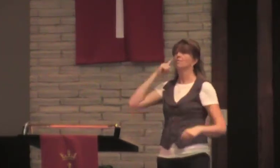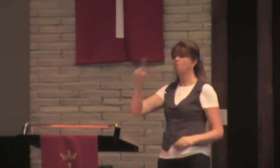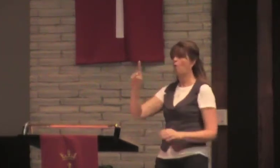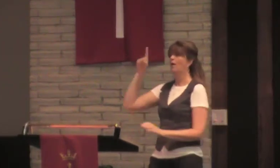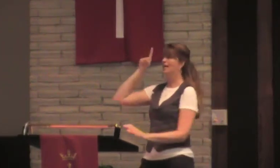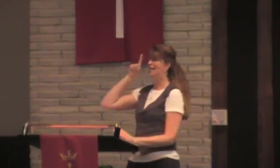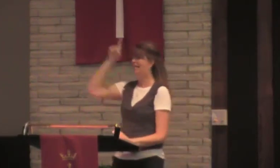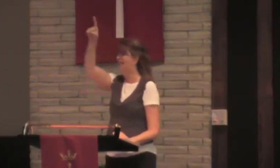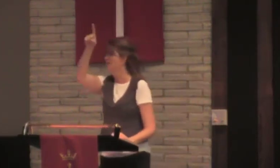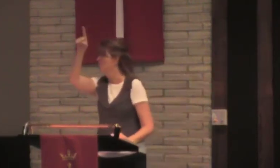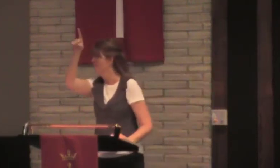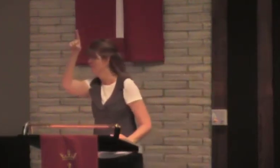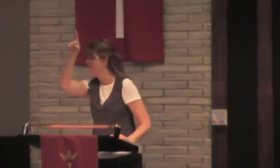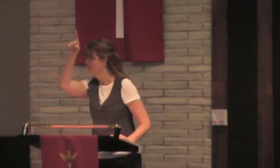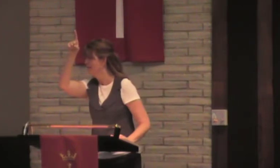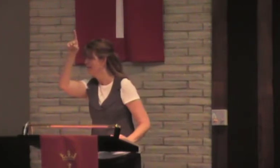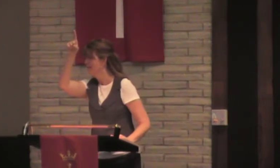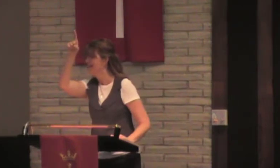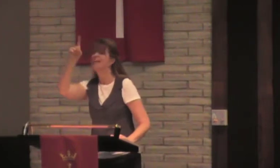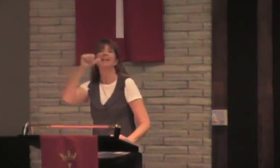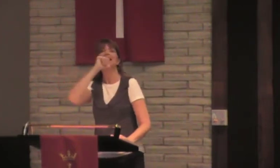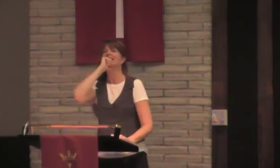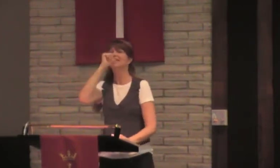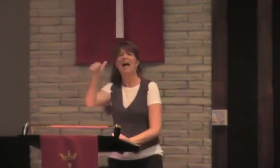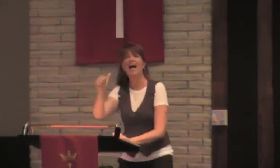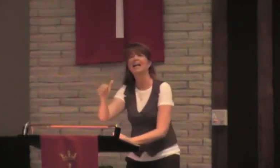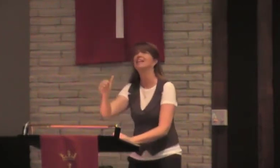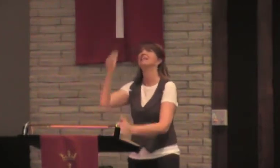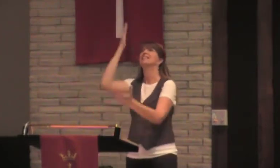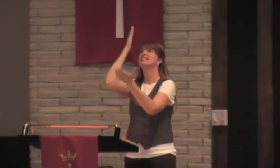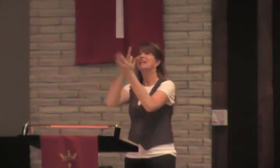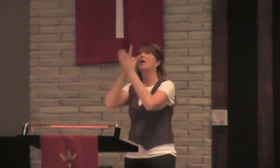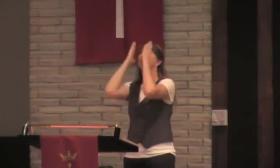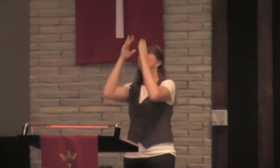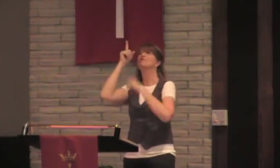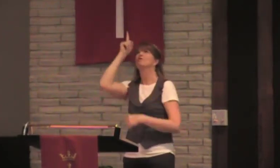things so that you have more time for Him.